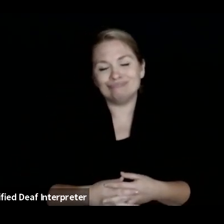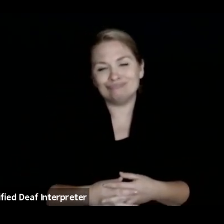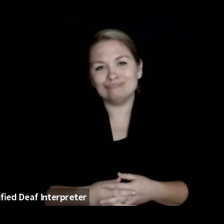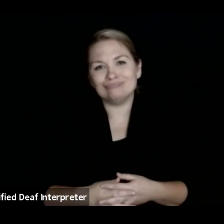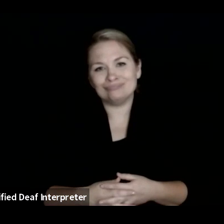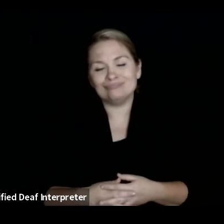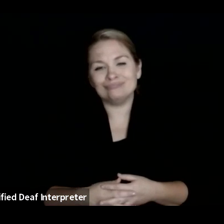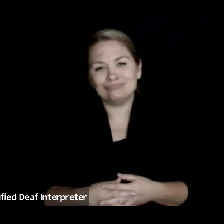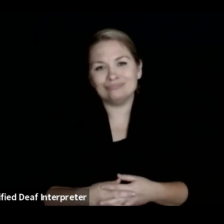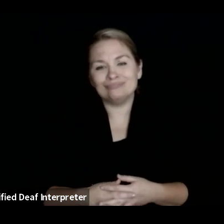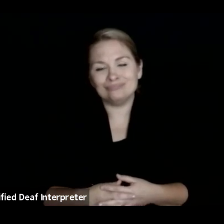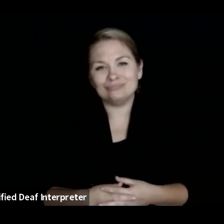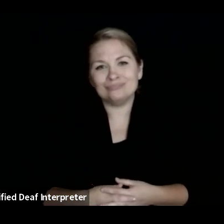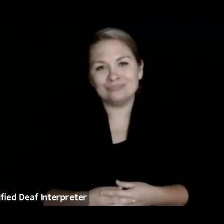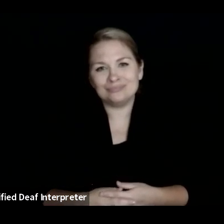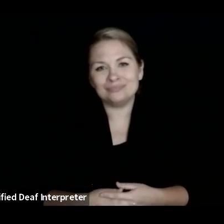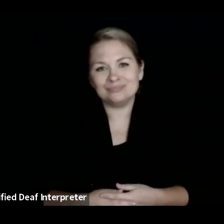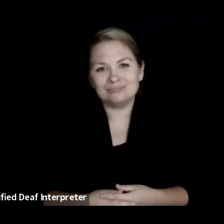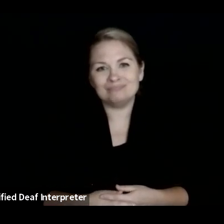I don't think it's just a blip.